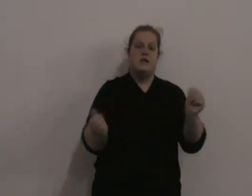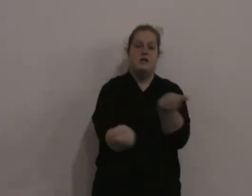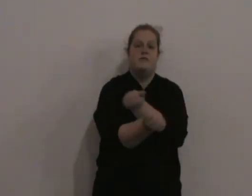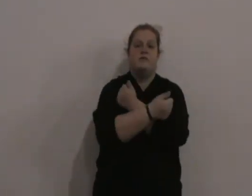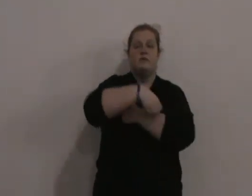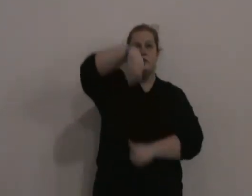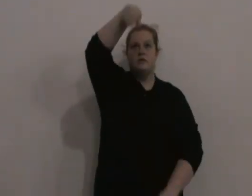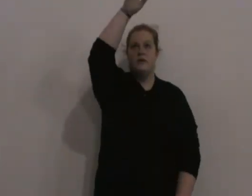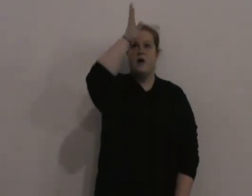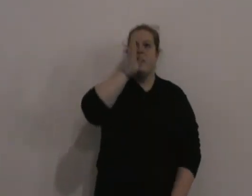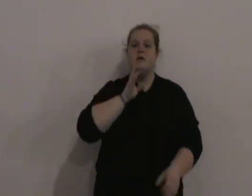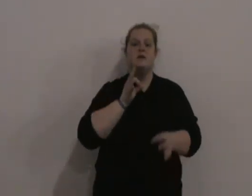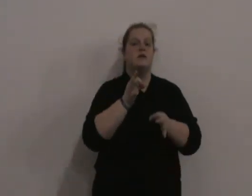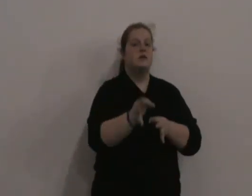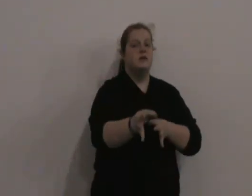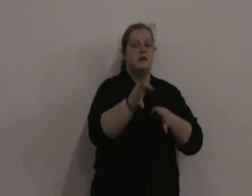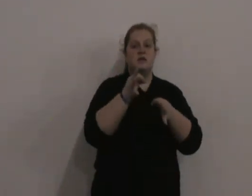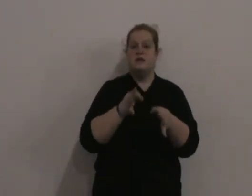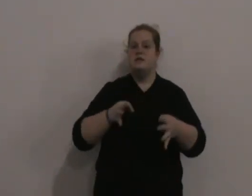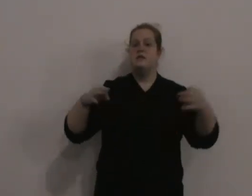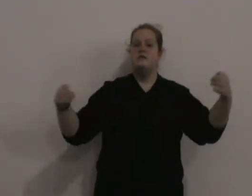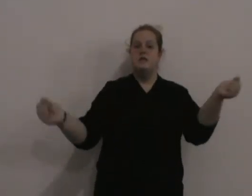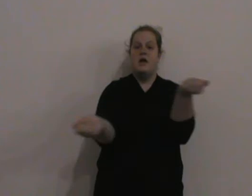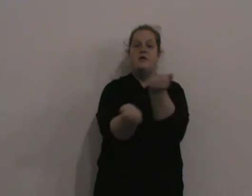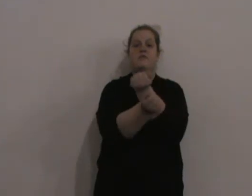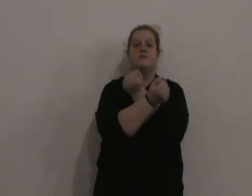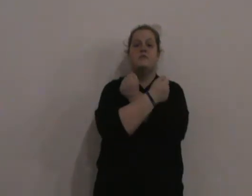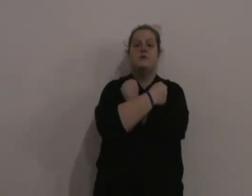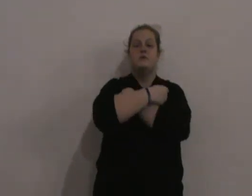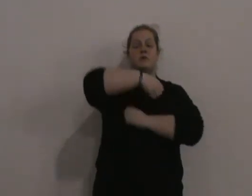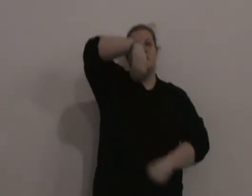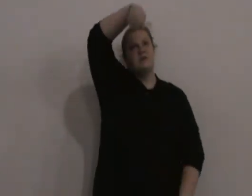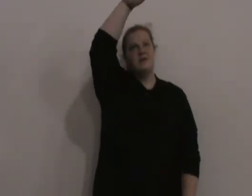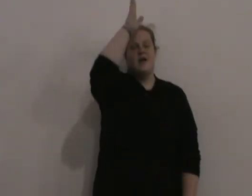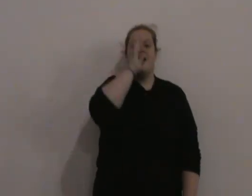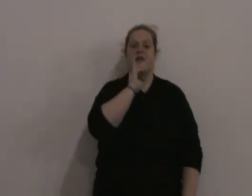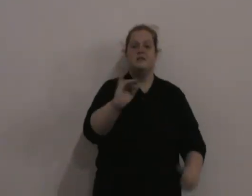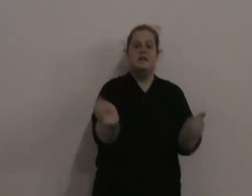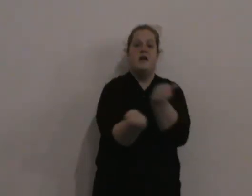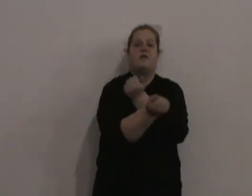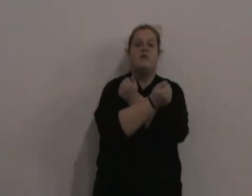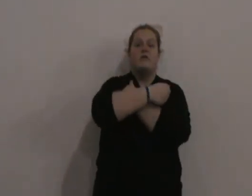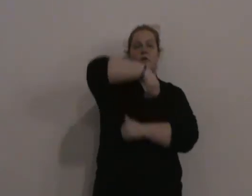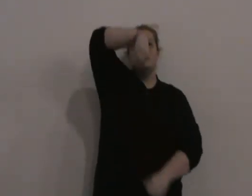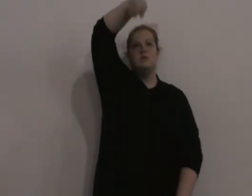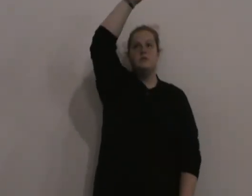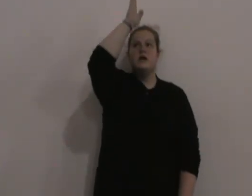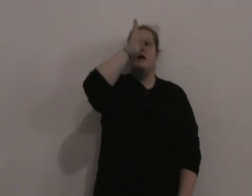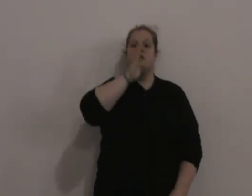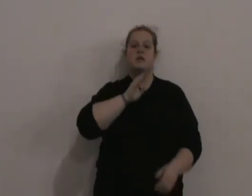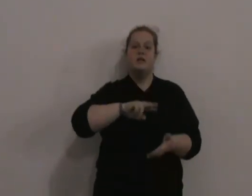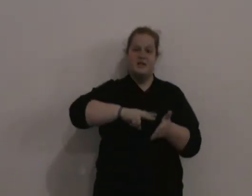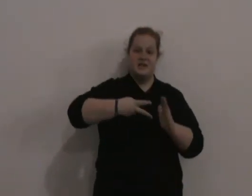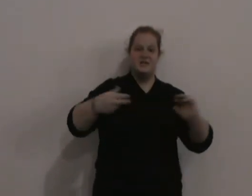love, God is love, God is love, God is